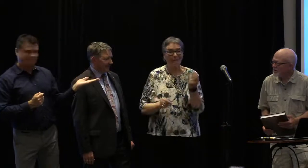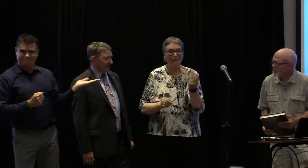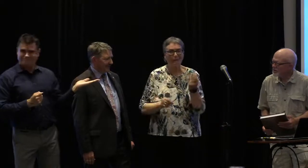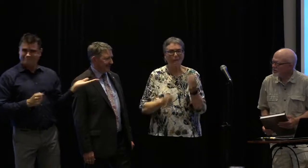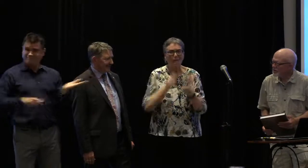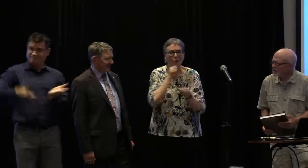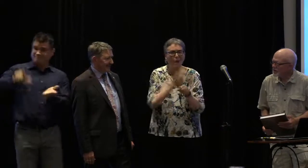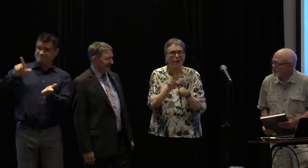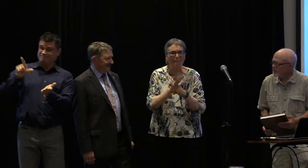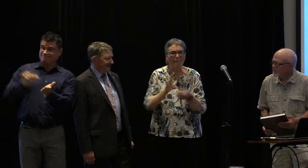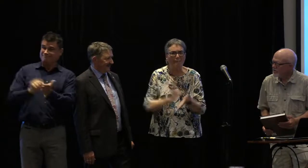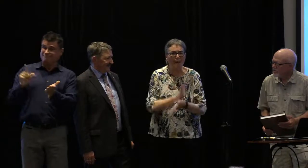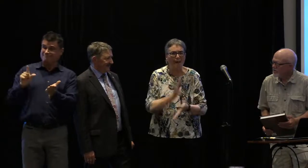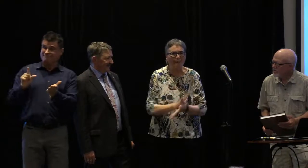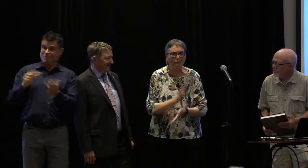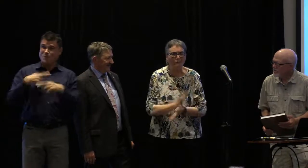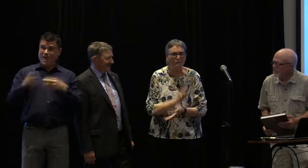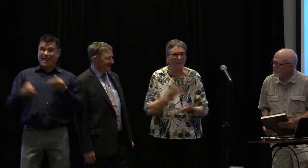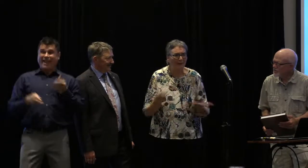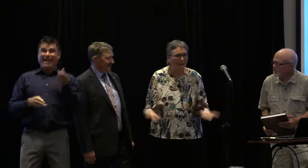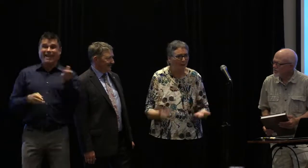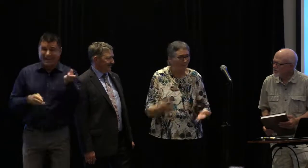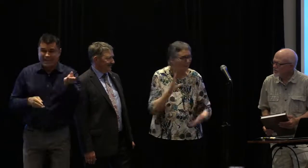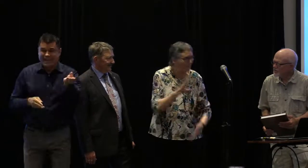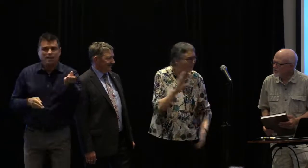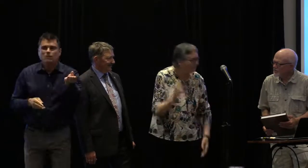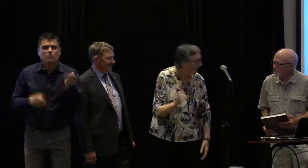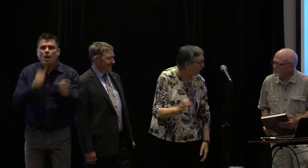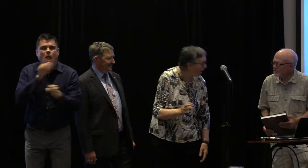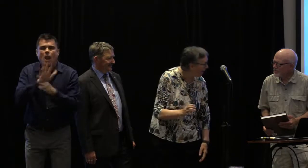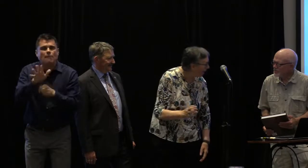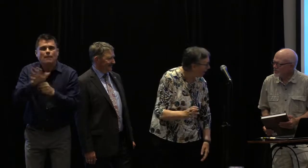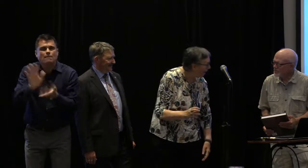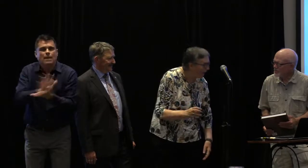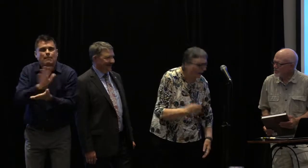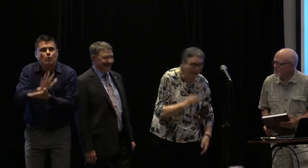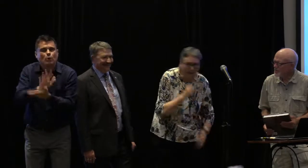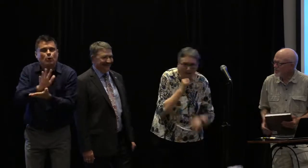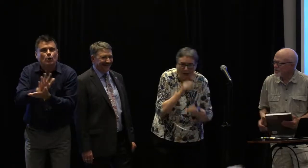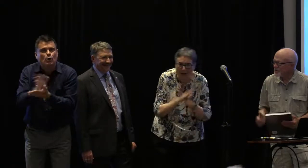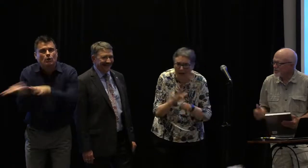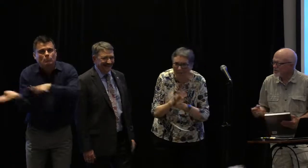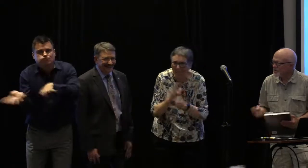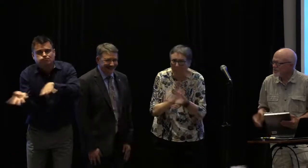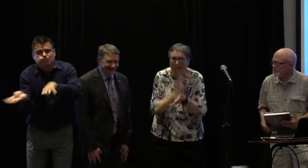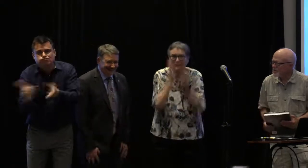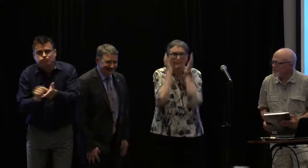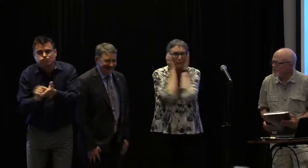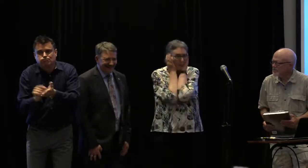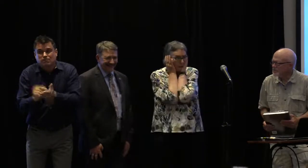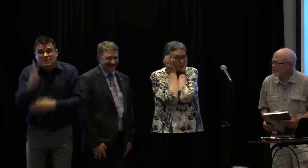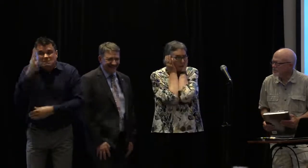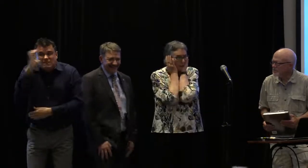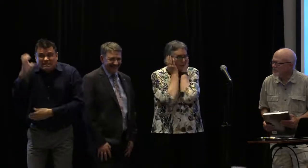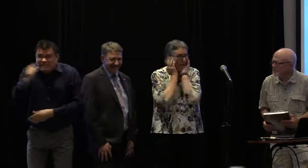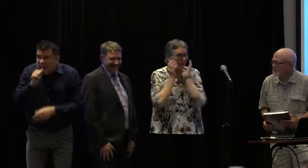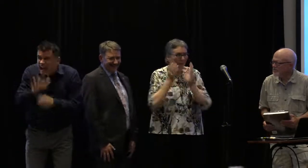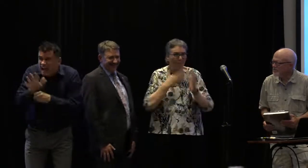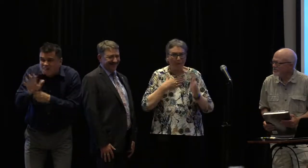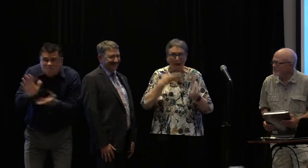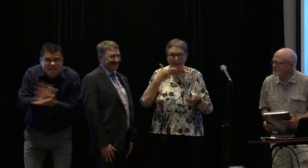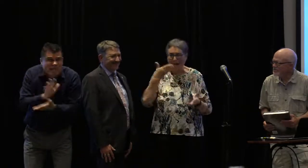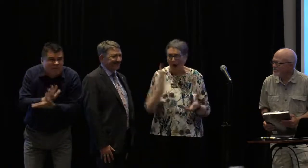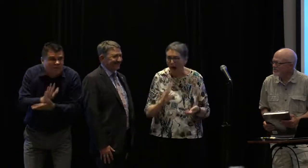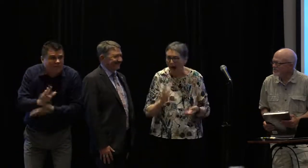and I was actually ready to go to the printers, and they had run out of paper. I couldn't believe that British Columbia had run out